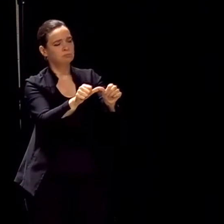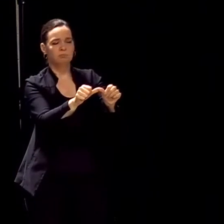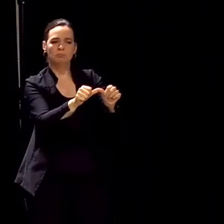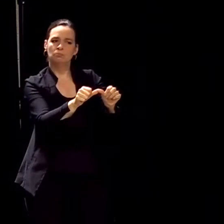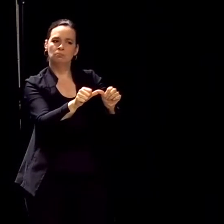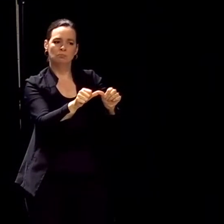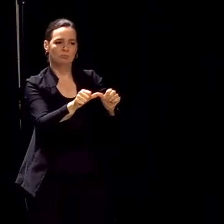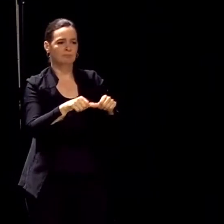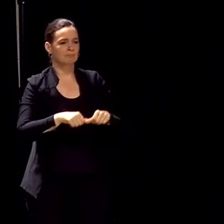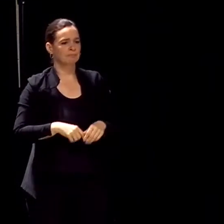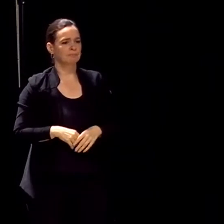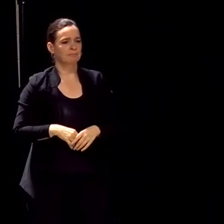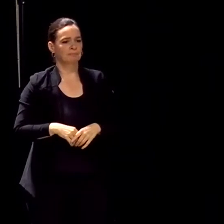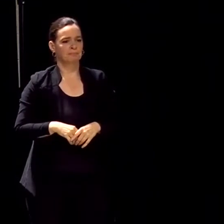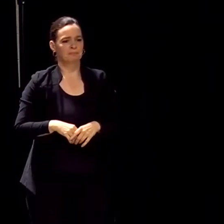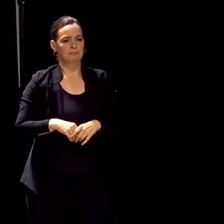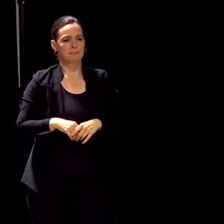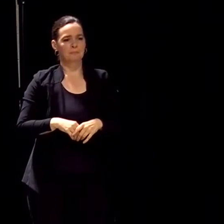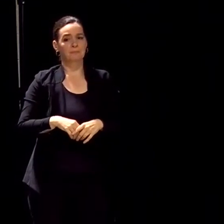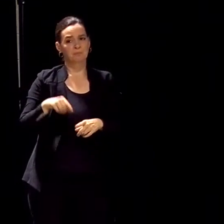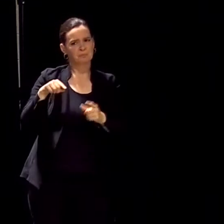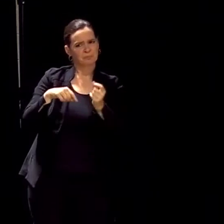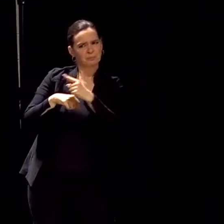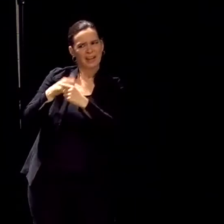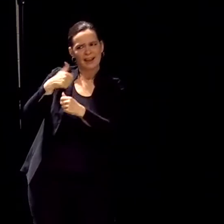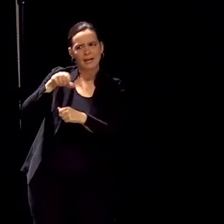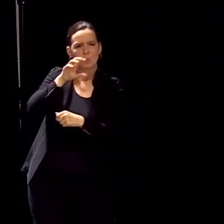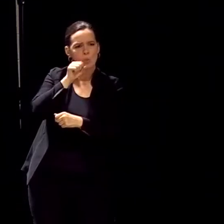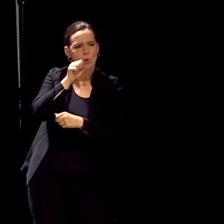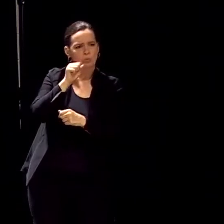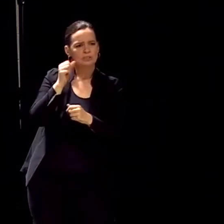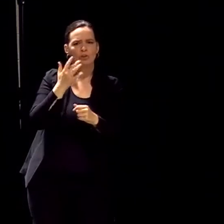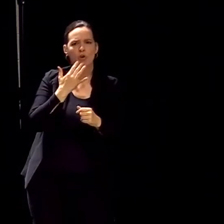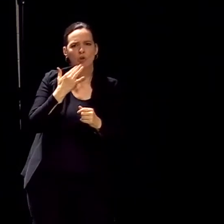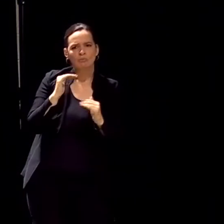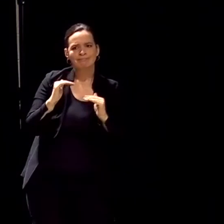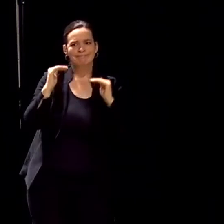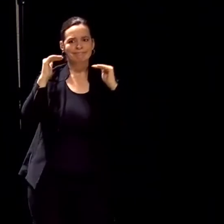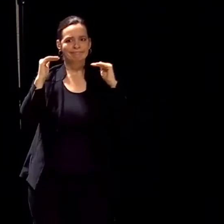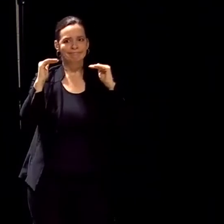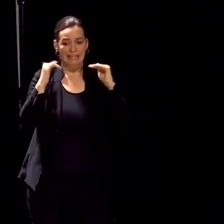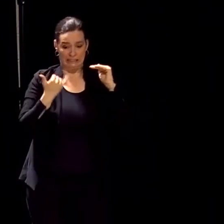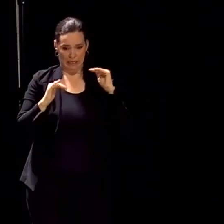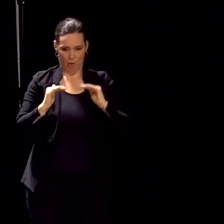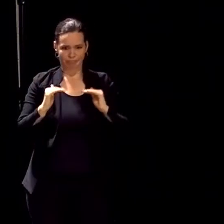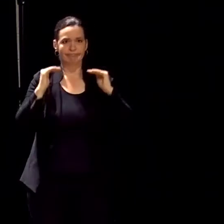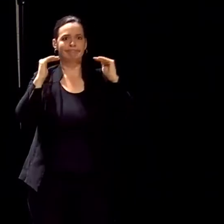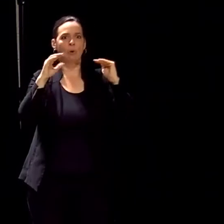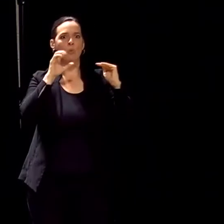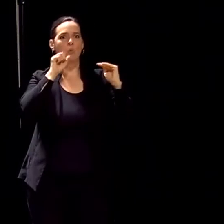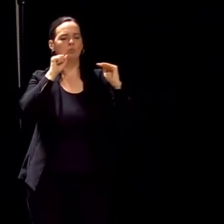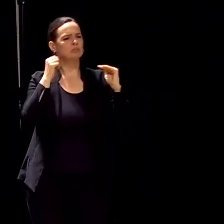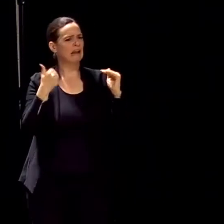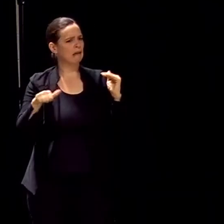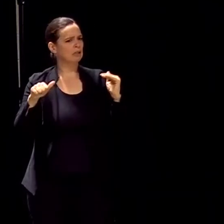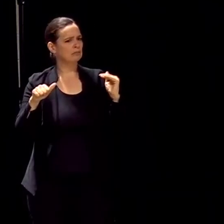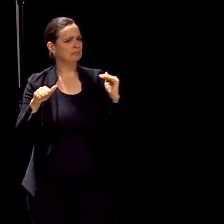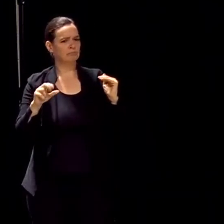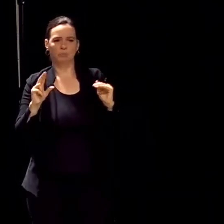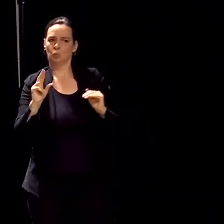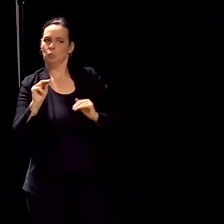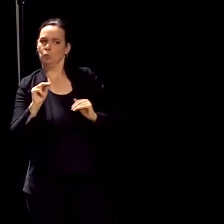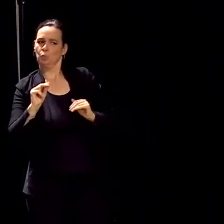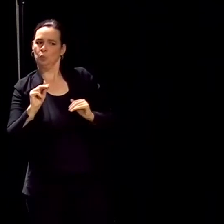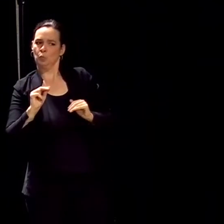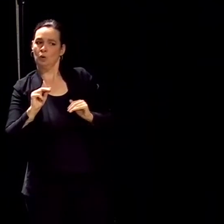Not that we can see, but again, if we're talking 2 weeks from now and our county rate's at 3.6,